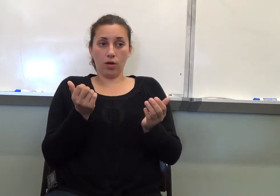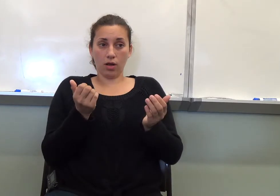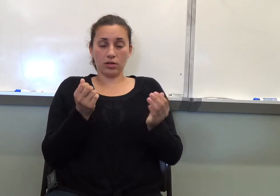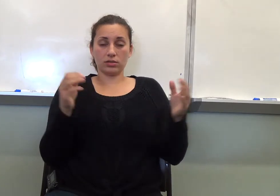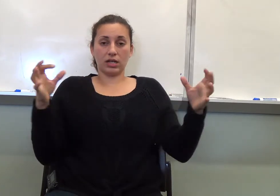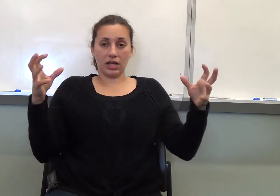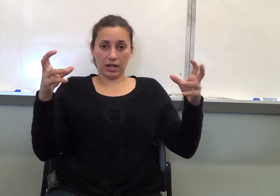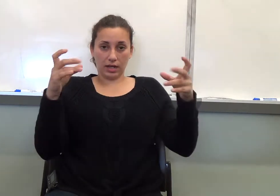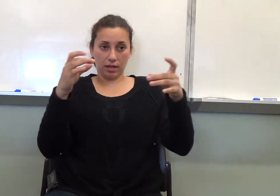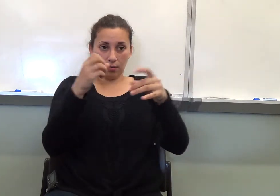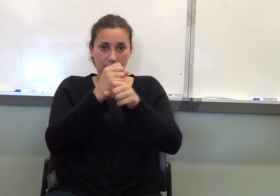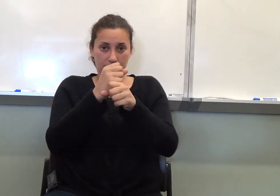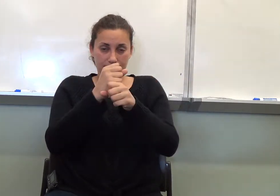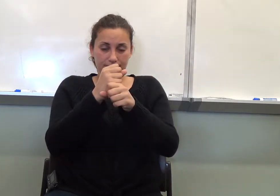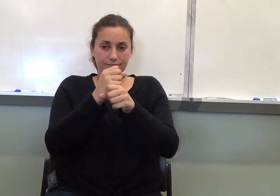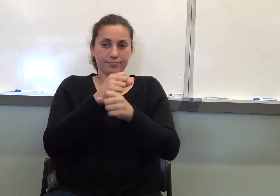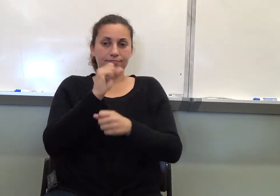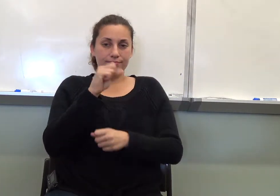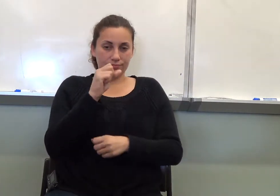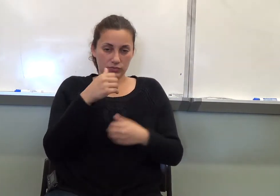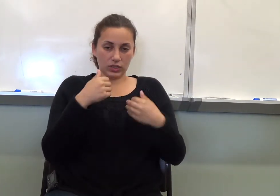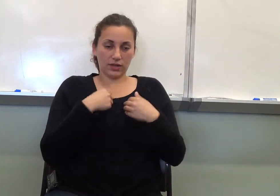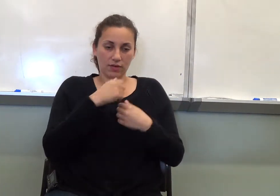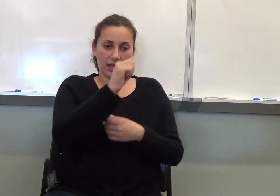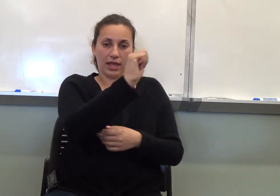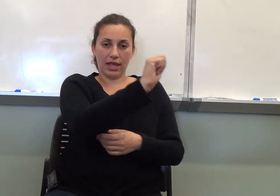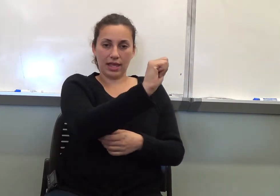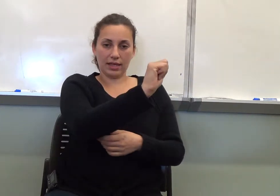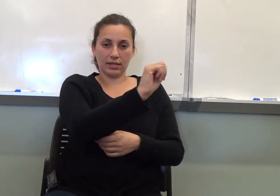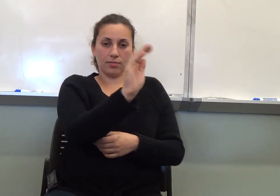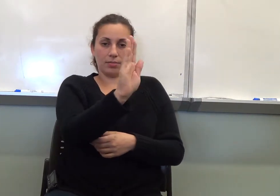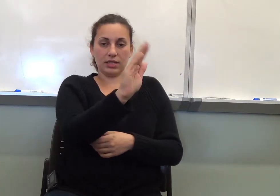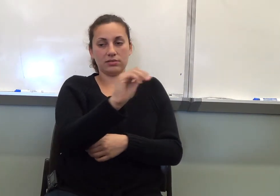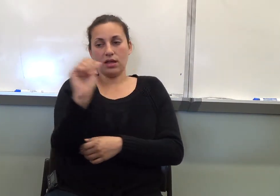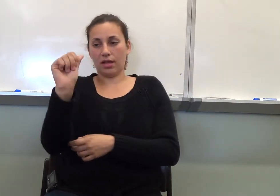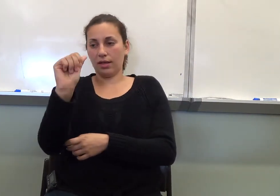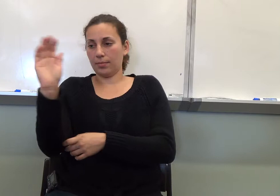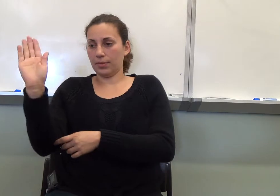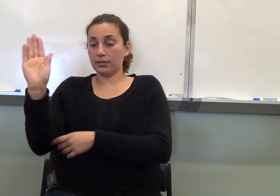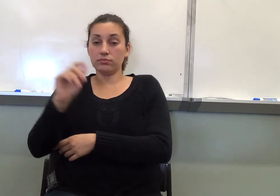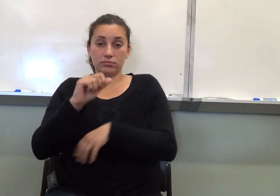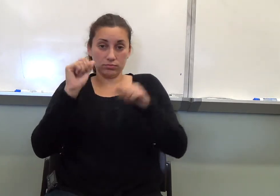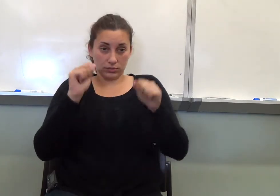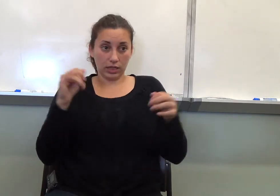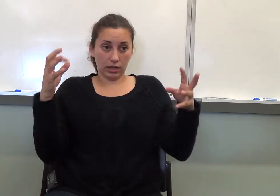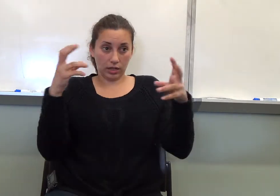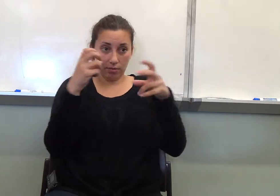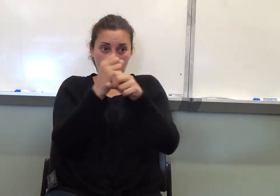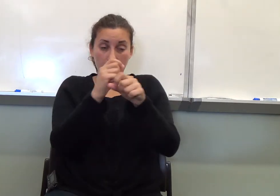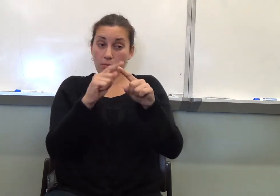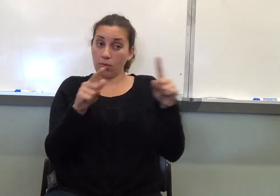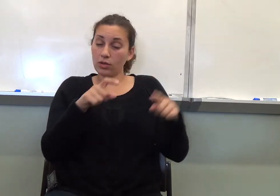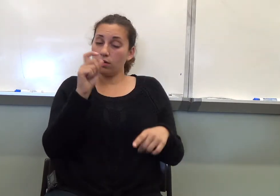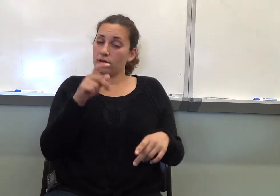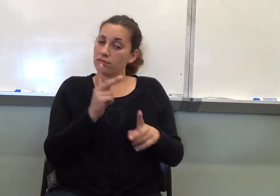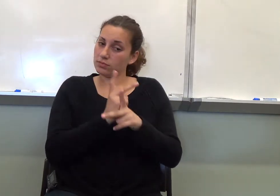And yes, there's A's and B's in two different places, so we should be able to combine them. But we have to be careful because they're involved in